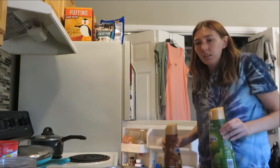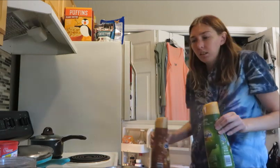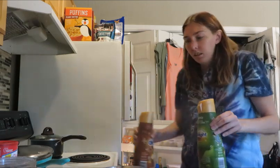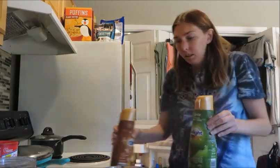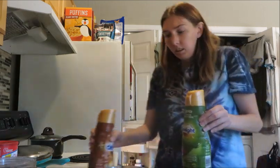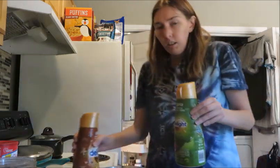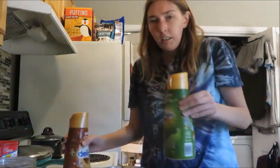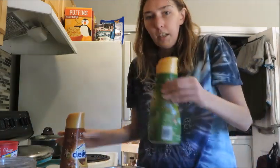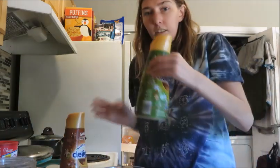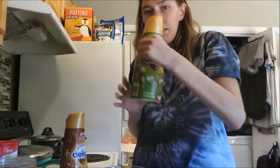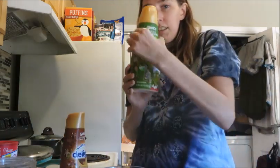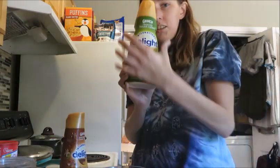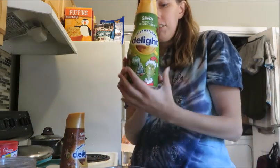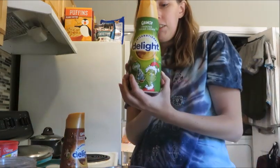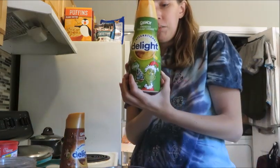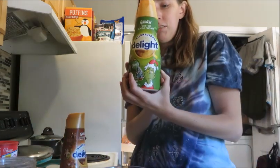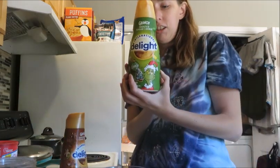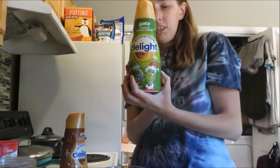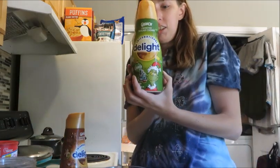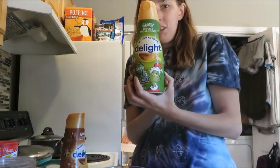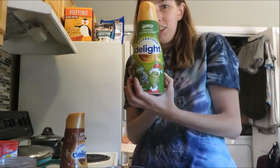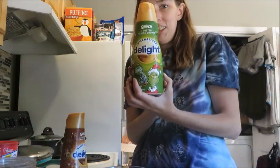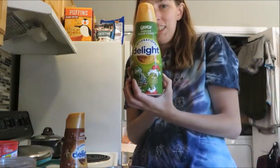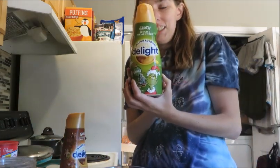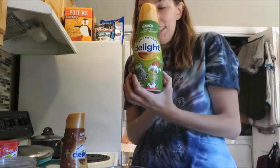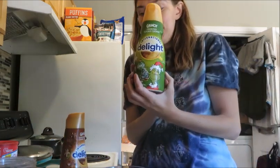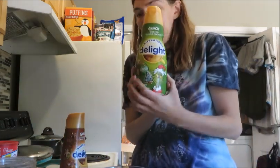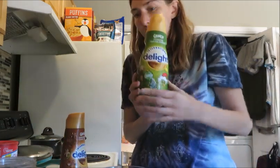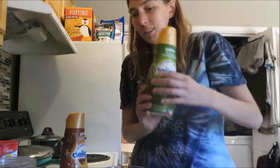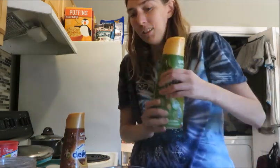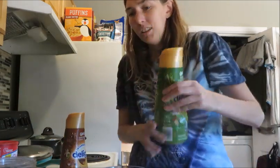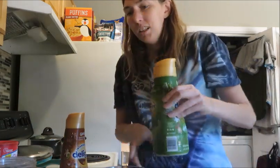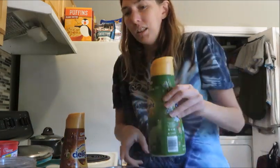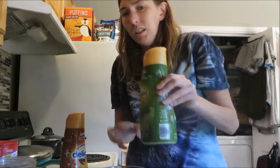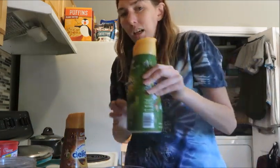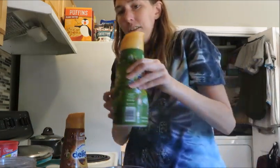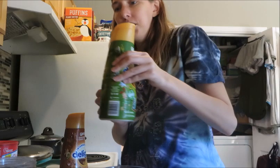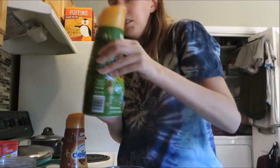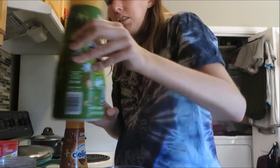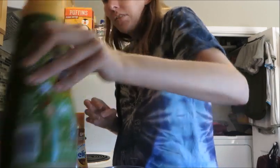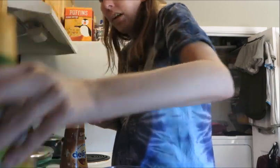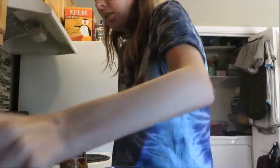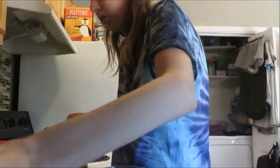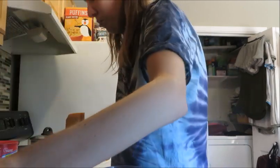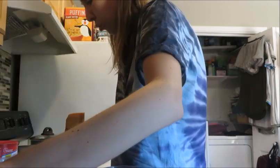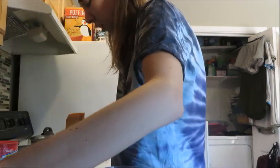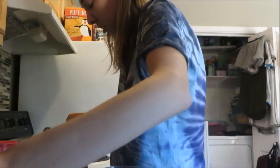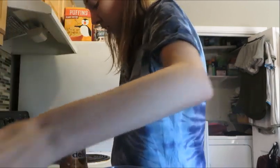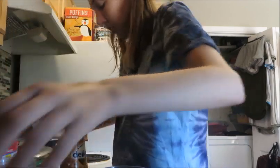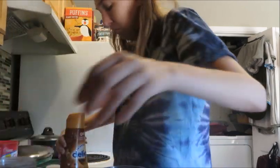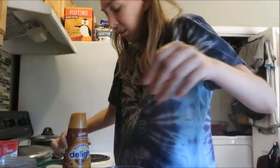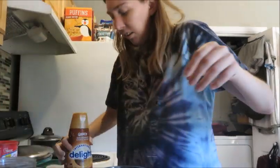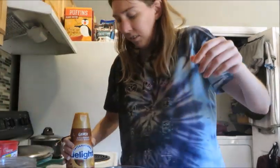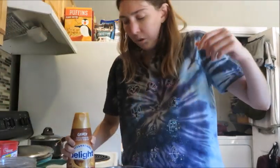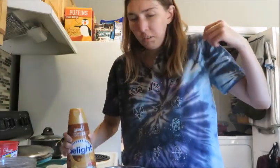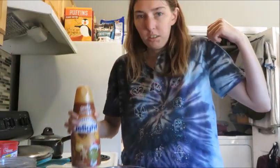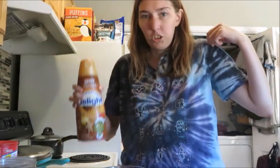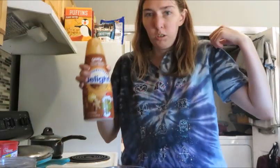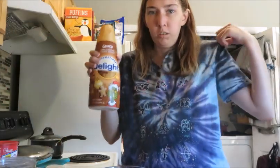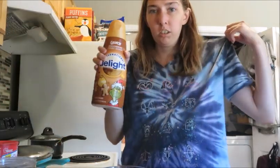Not gonna lie, I do like this coffee creamer, frosted sugar cookie. It's delicious. I usually use that for ice drinks more. But then I found this one that's gingerbread cookie